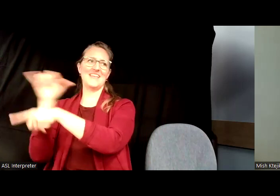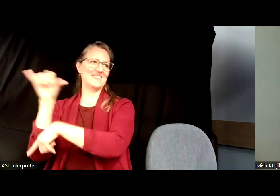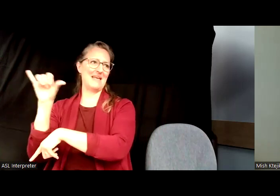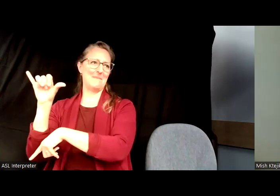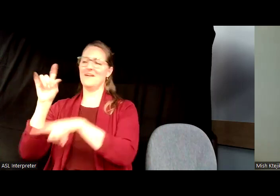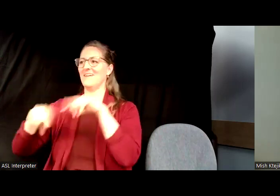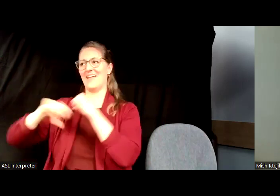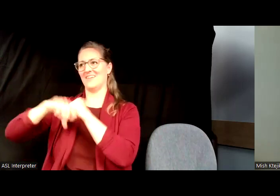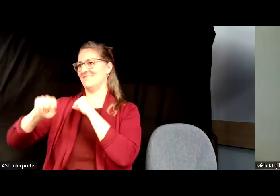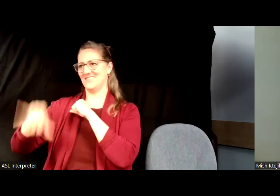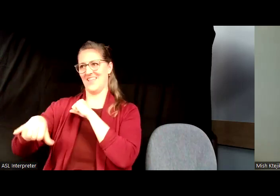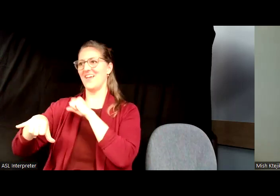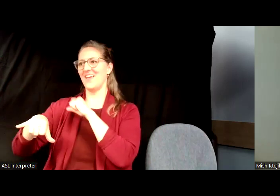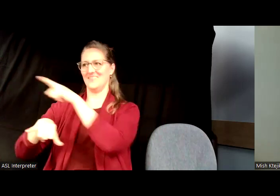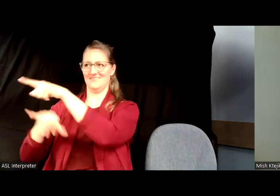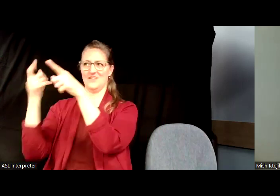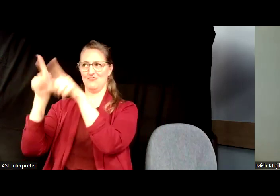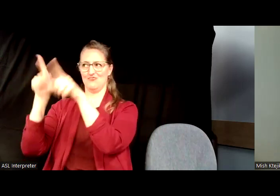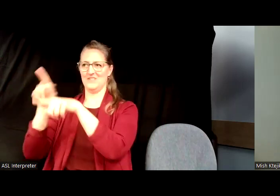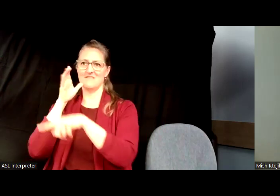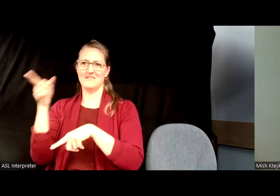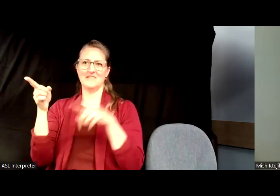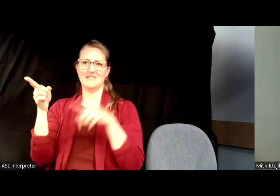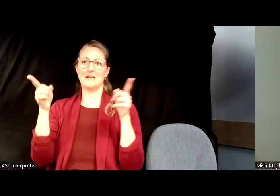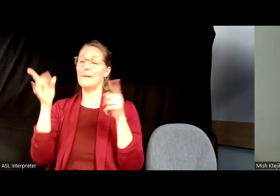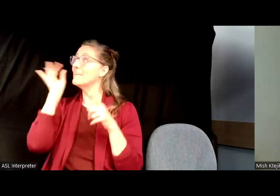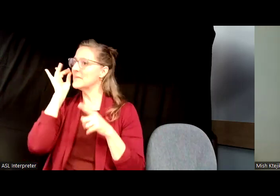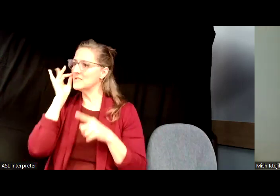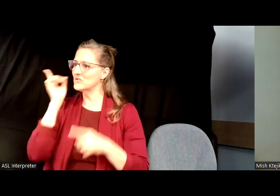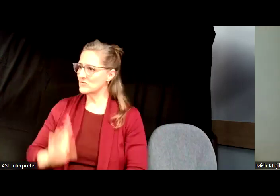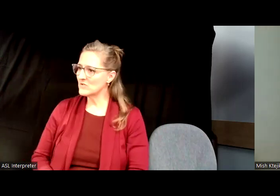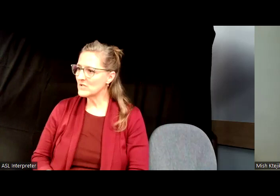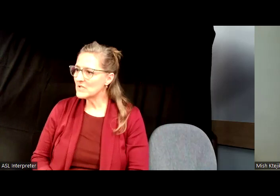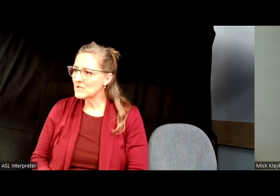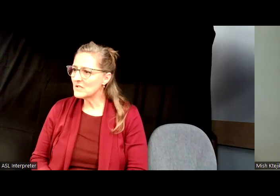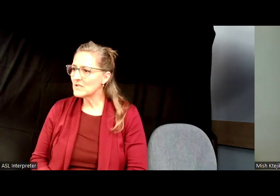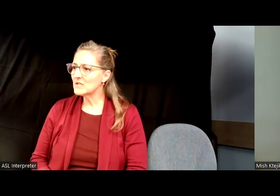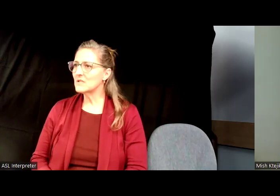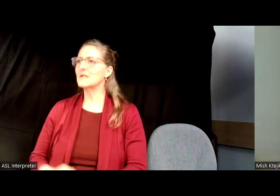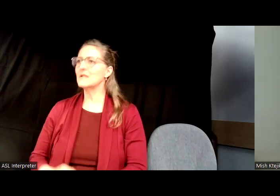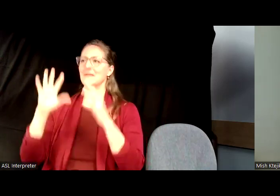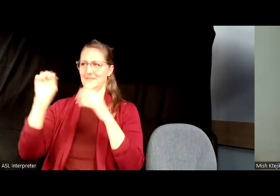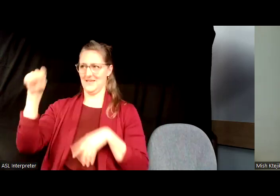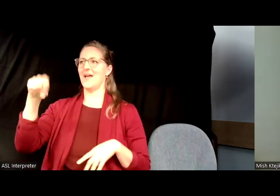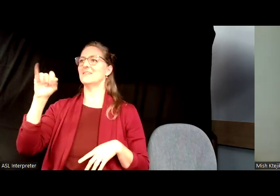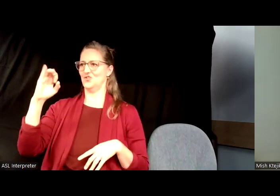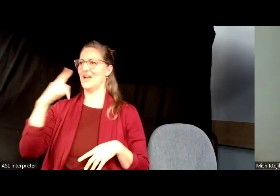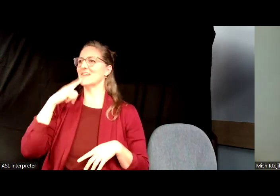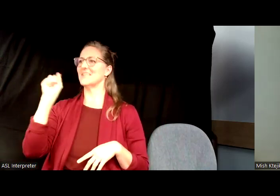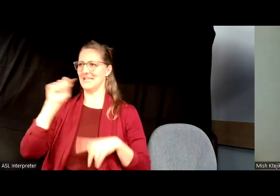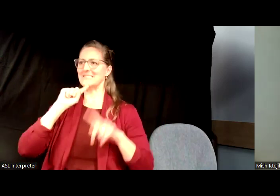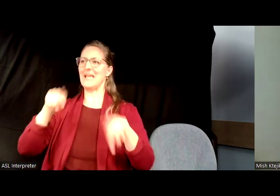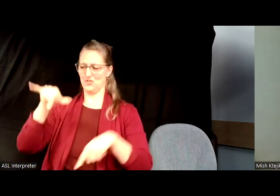Thing is staying. And Mish is asking, wait, is the meeting scheduled to end at 3?